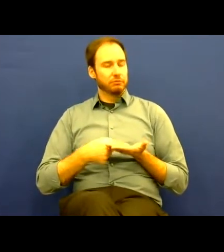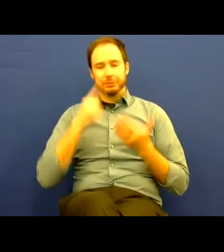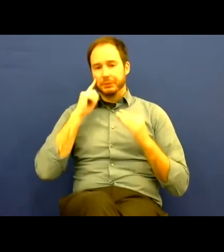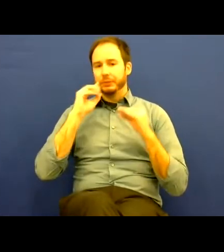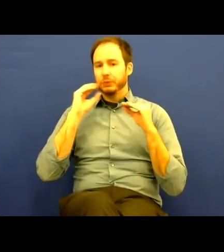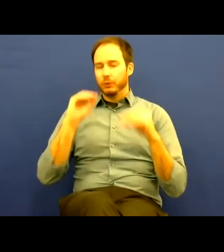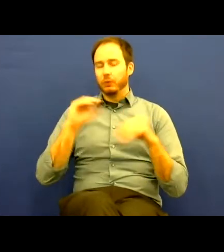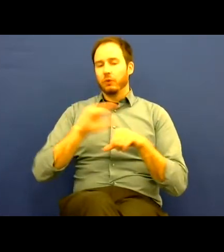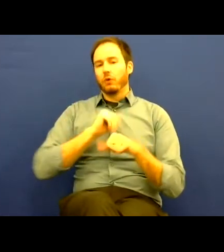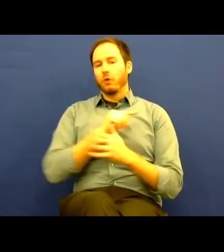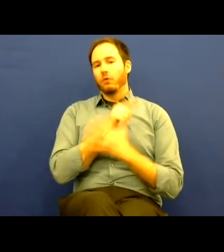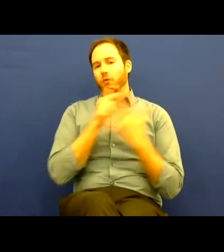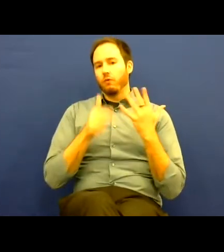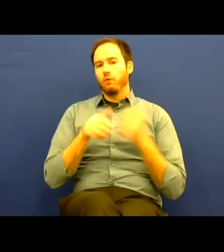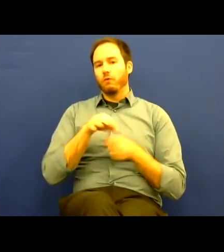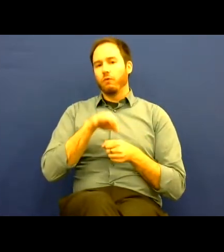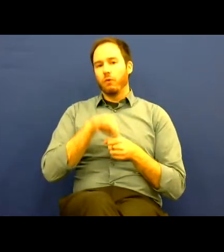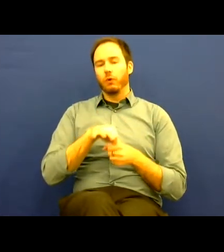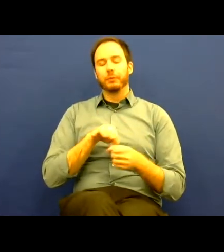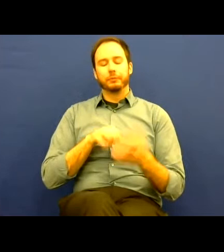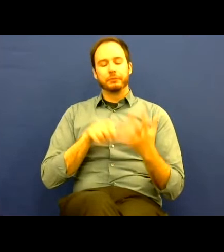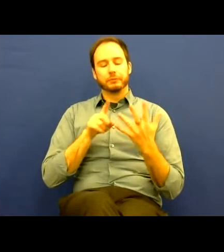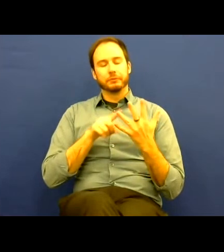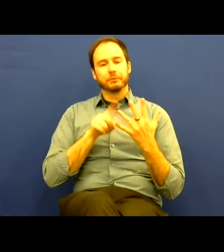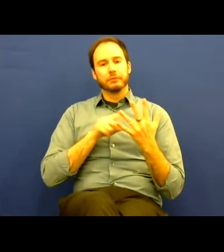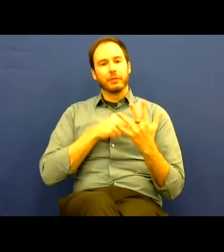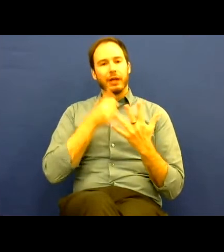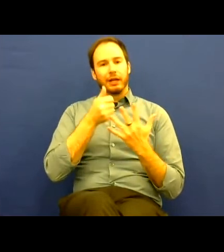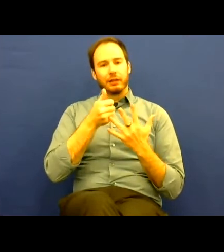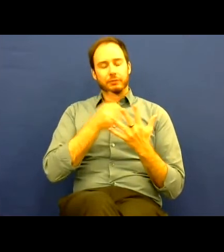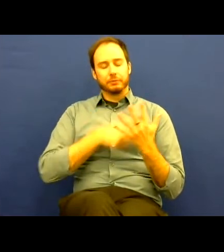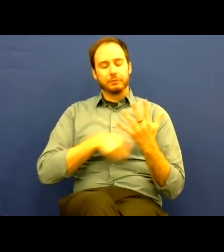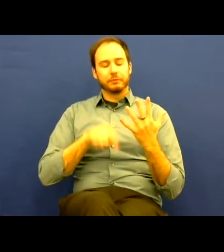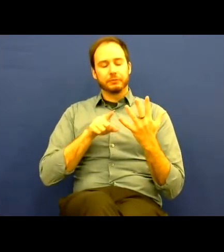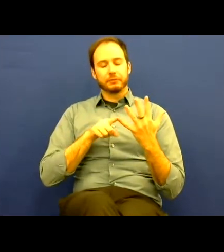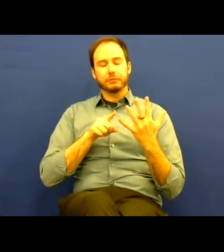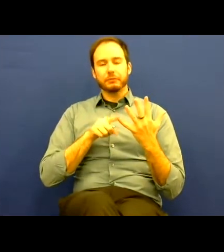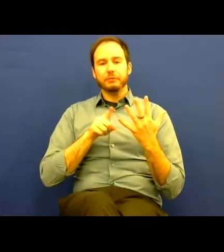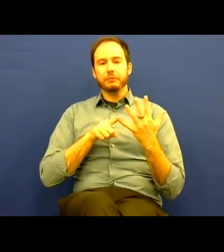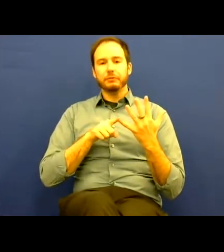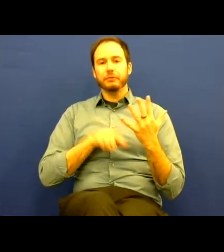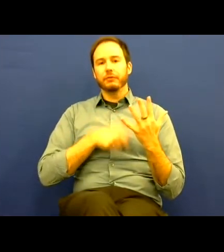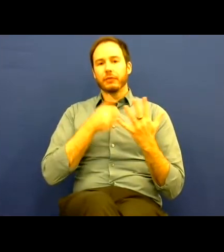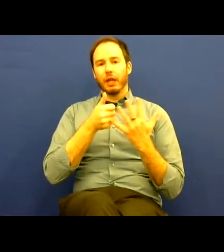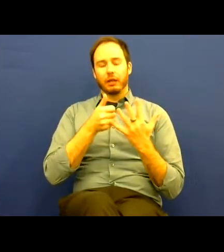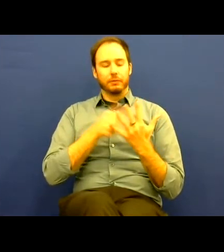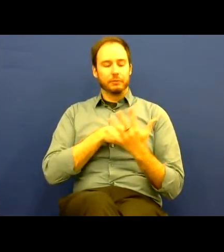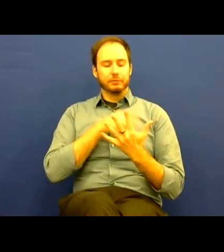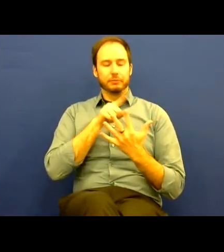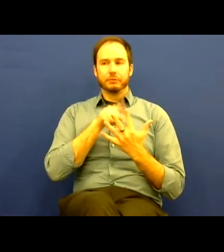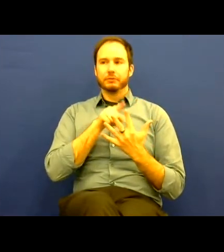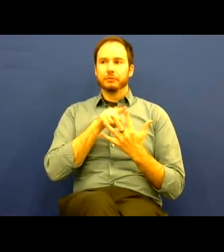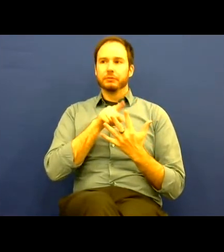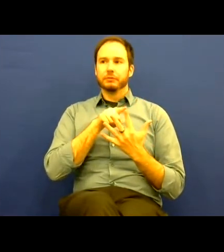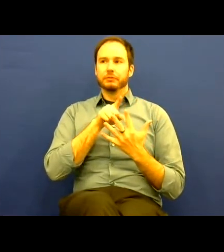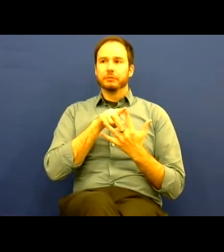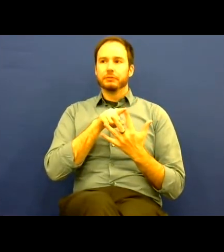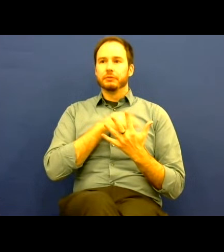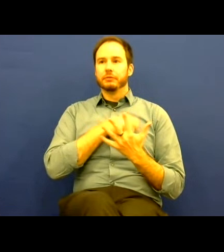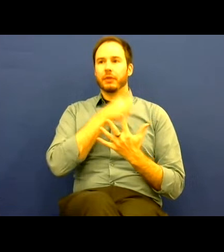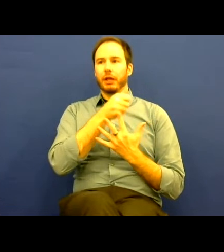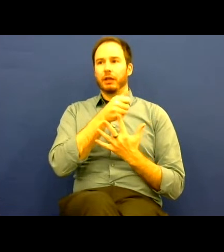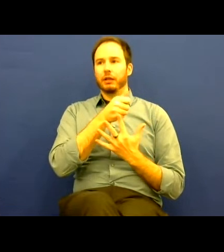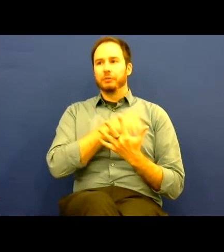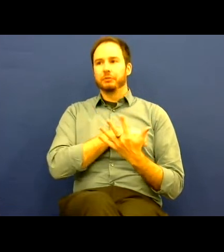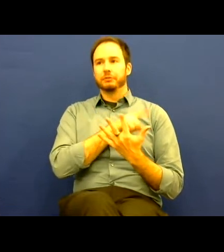Hearing none, please call the roll. Councilmember Safranek, Aye. Councilmember Bolsner, Aye. Councilmember